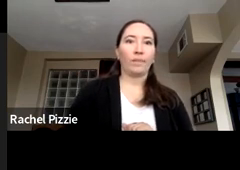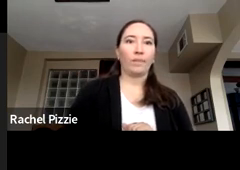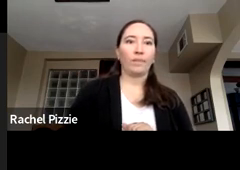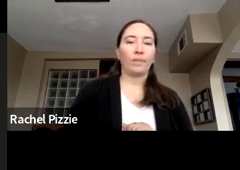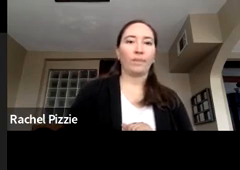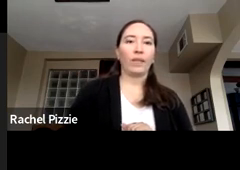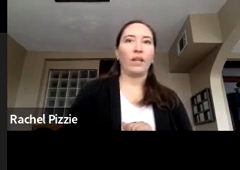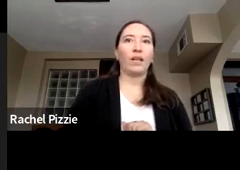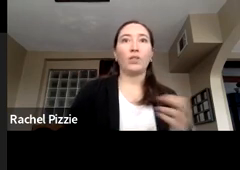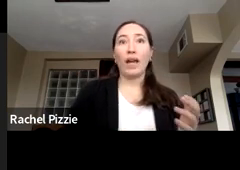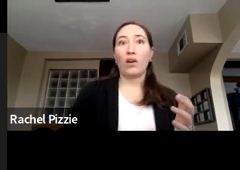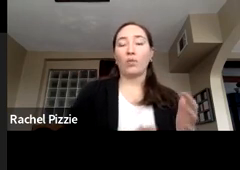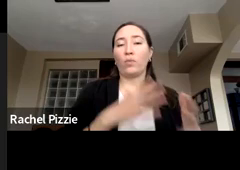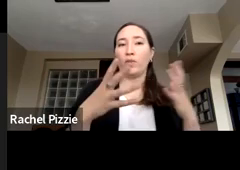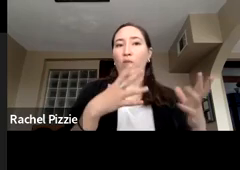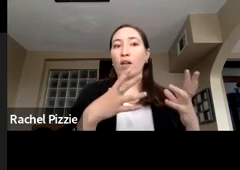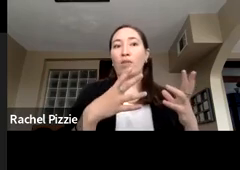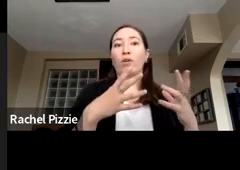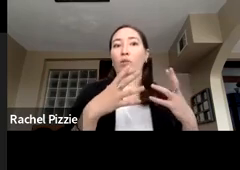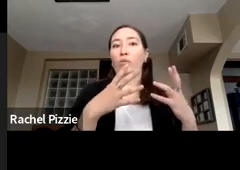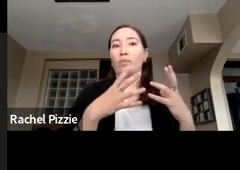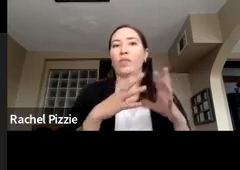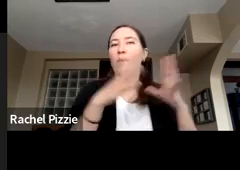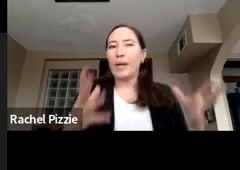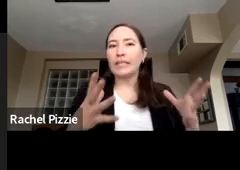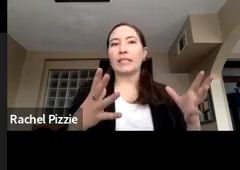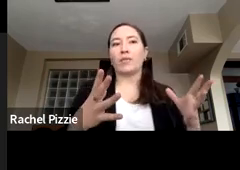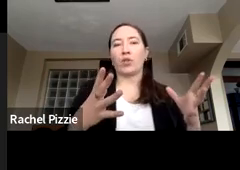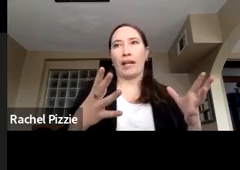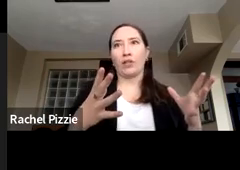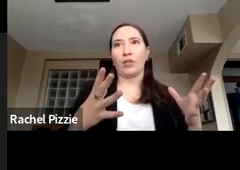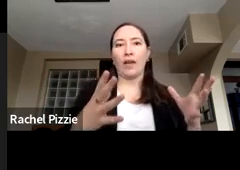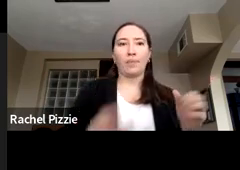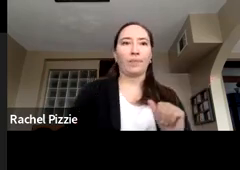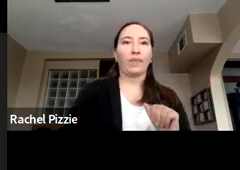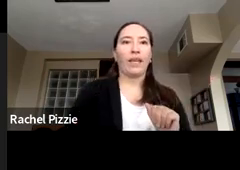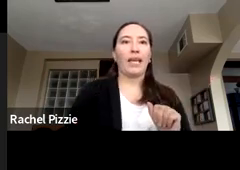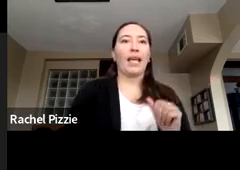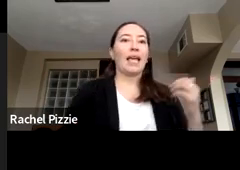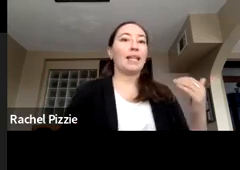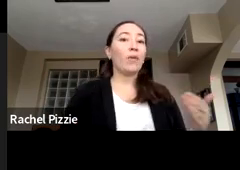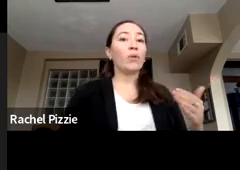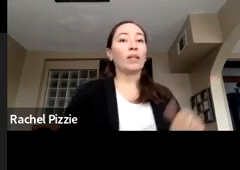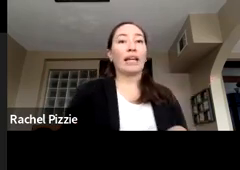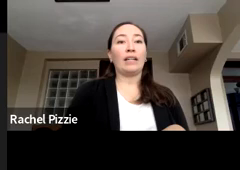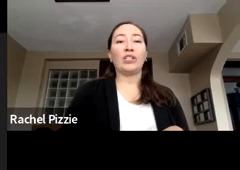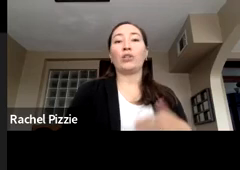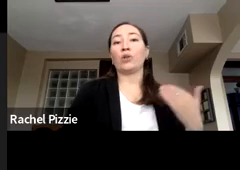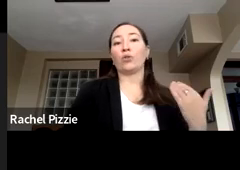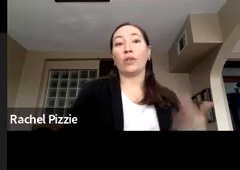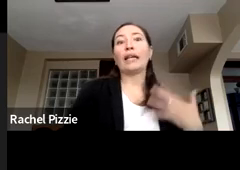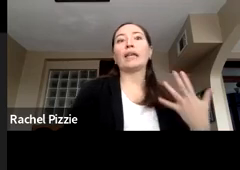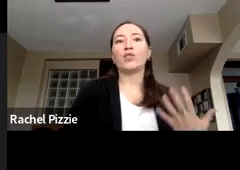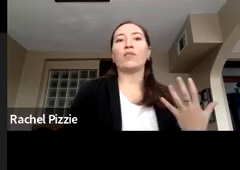Okay, so now you've gone through the basics of creating a survey. Now we're going to get